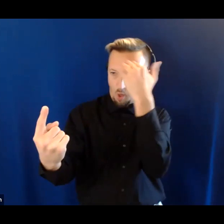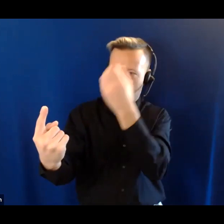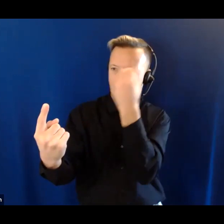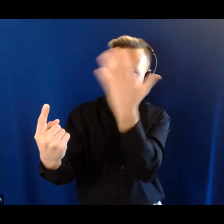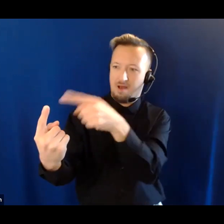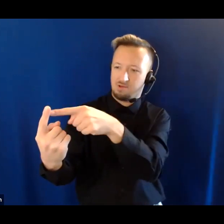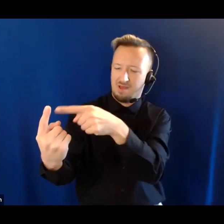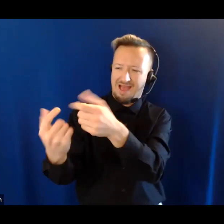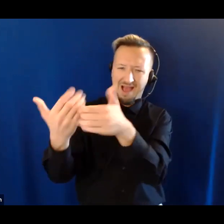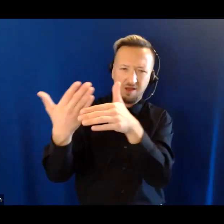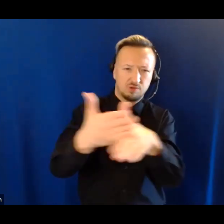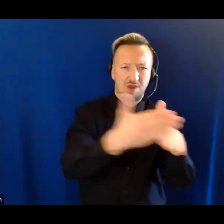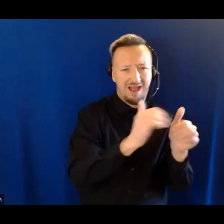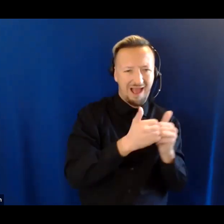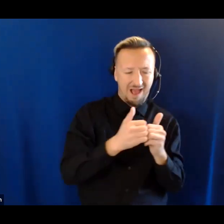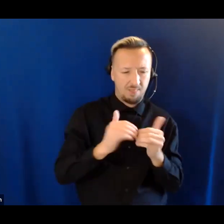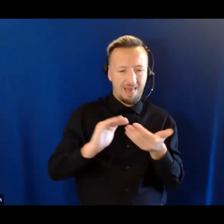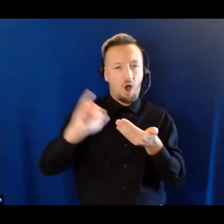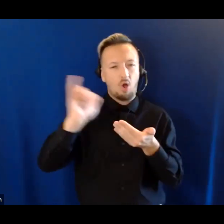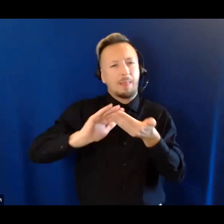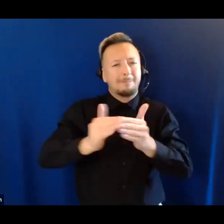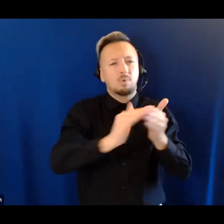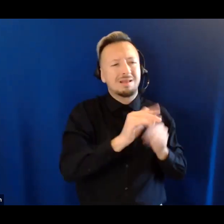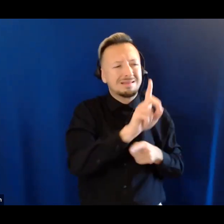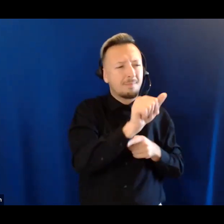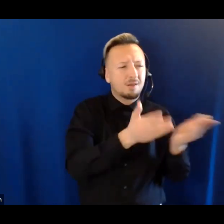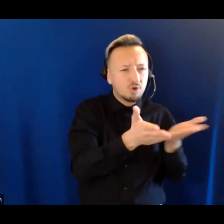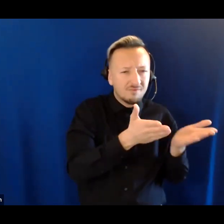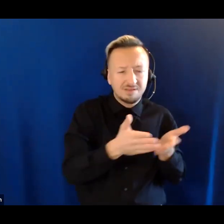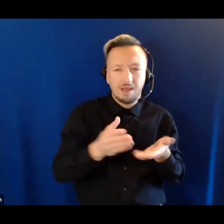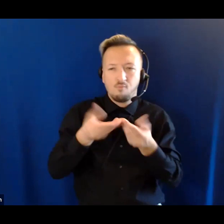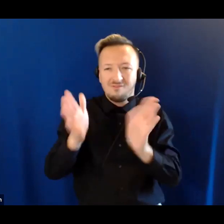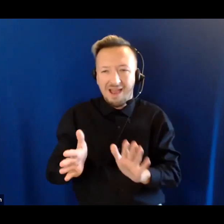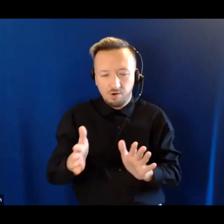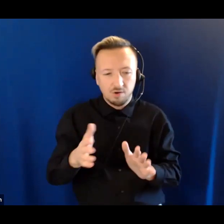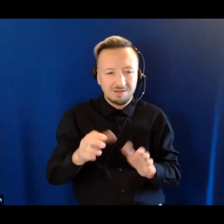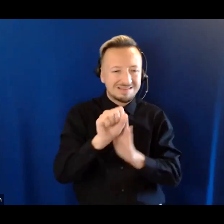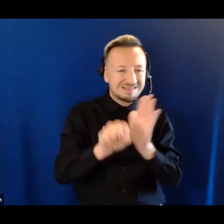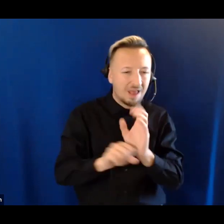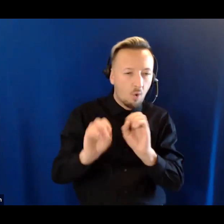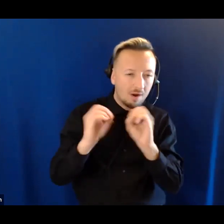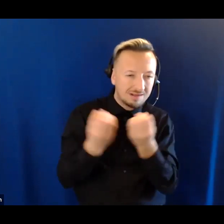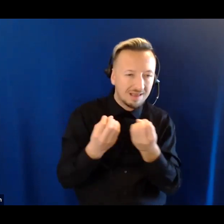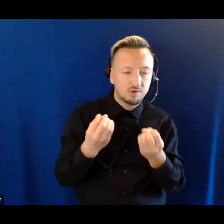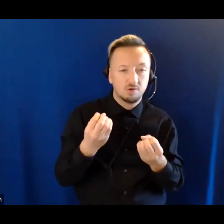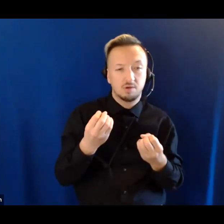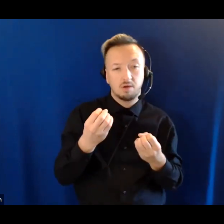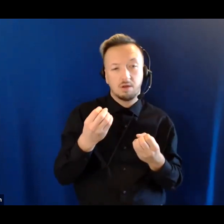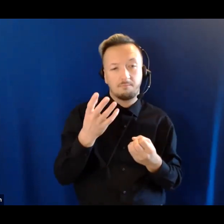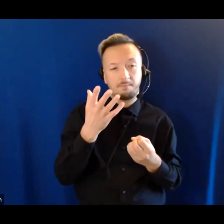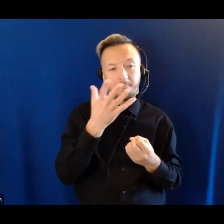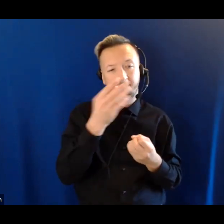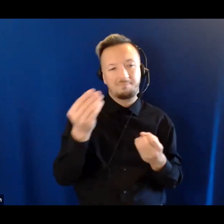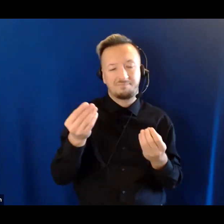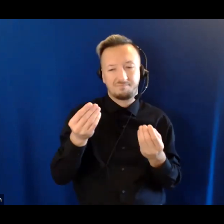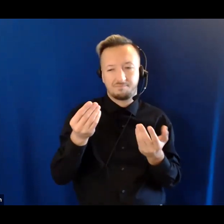How do we break down the silos within disability services and providers and state organizations and